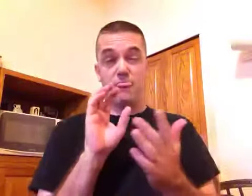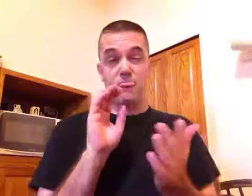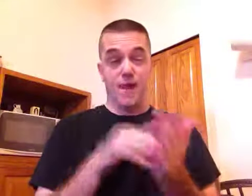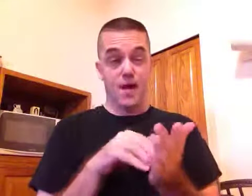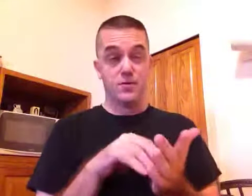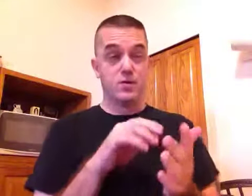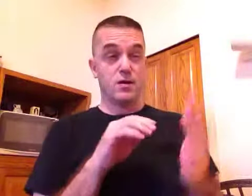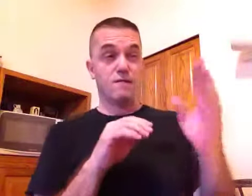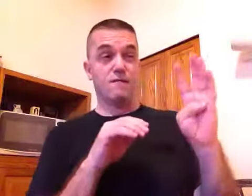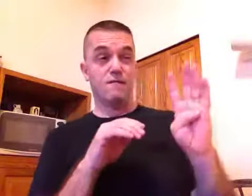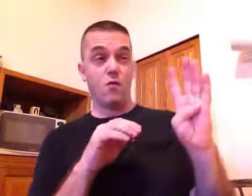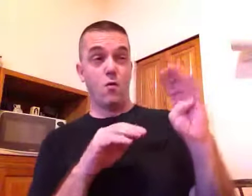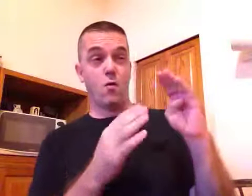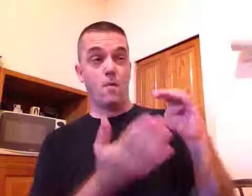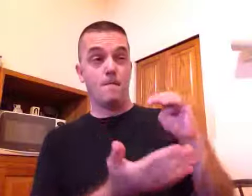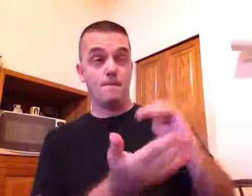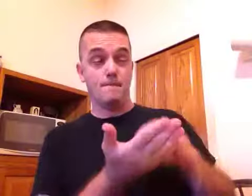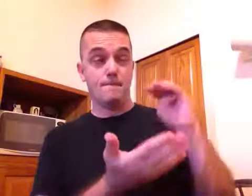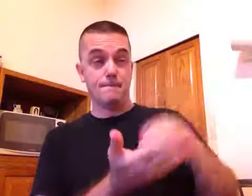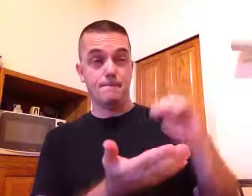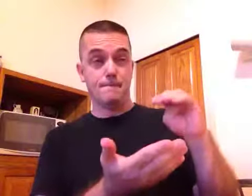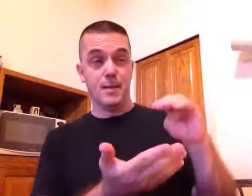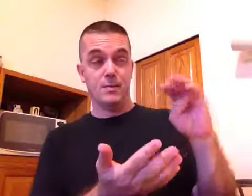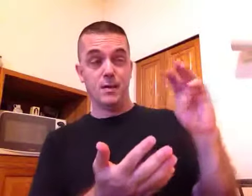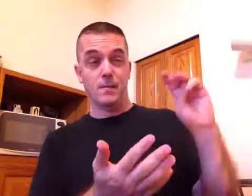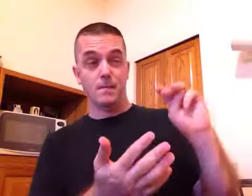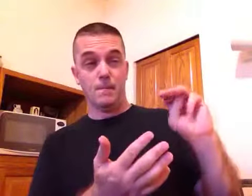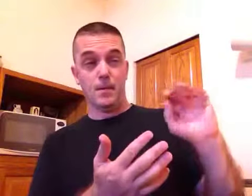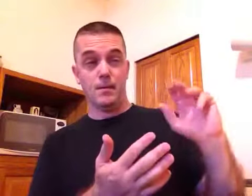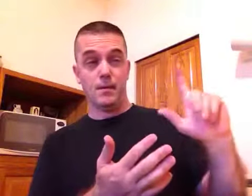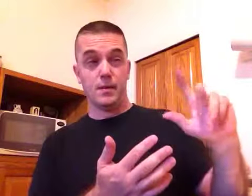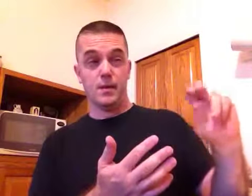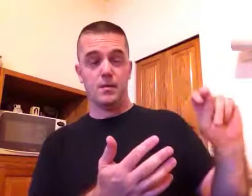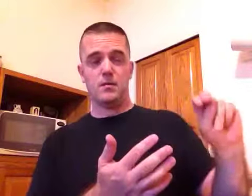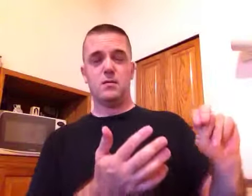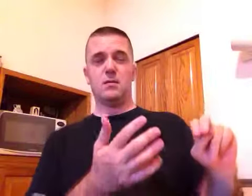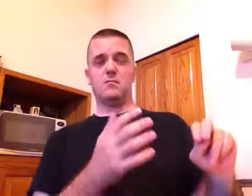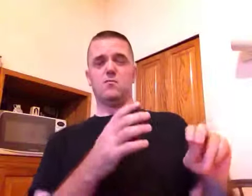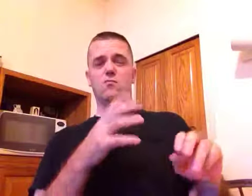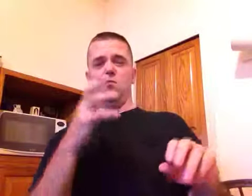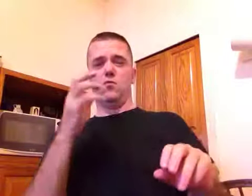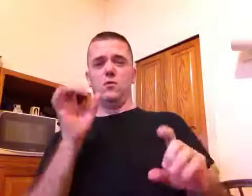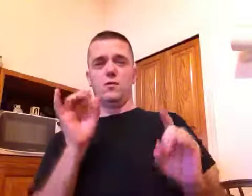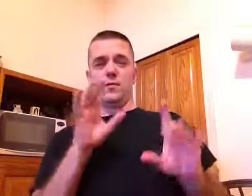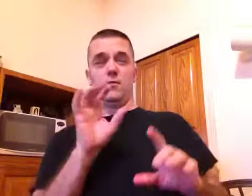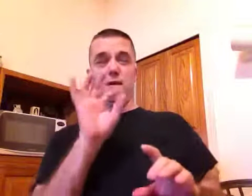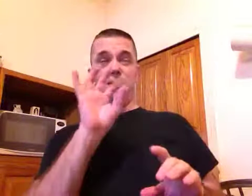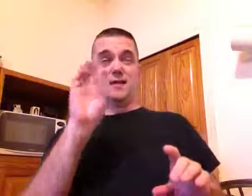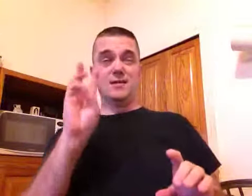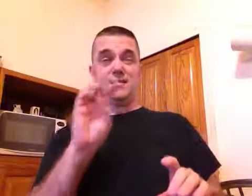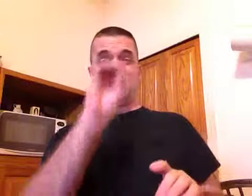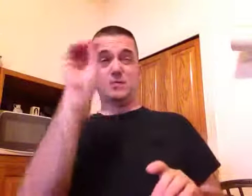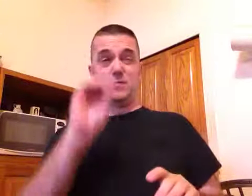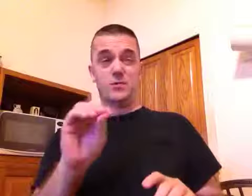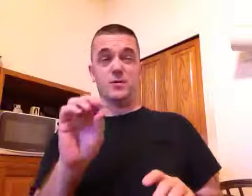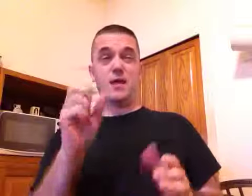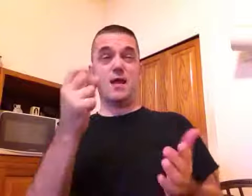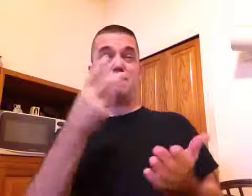a 90% failure rate of loan modification applications. Right. Okay. And so it's something that's got a